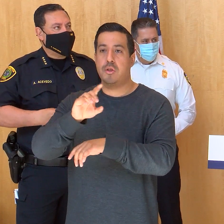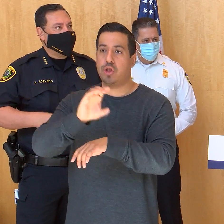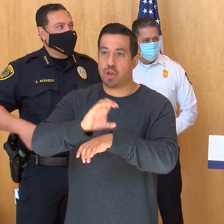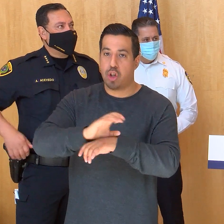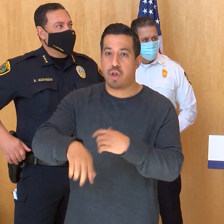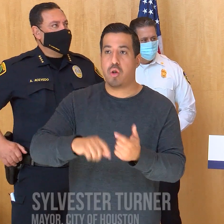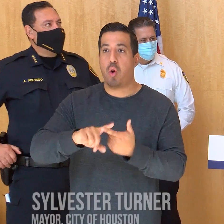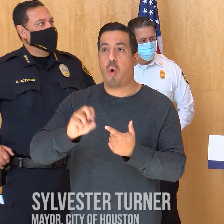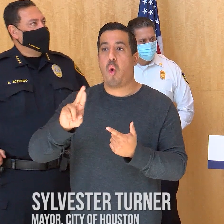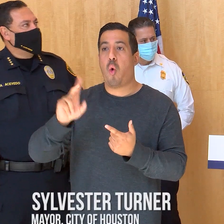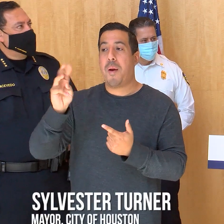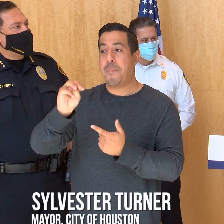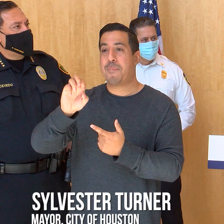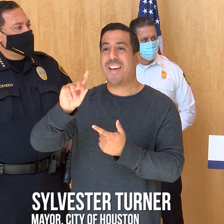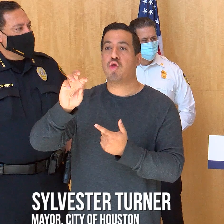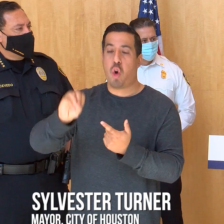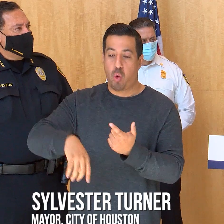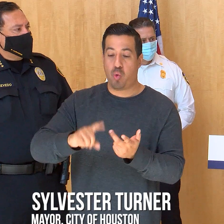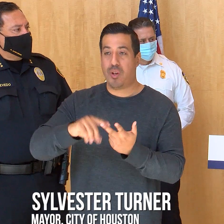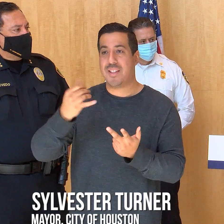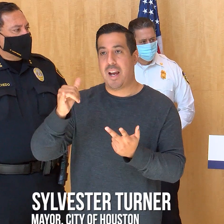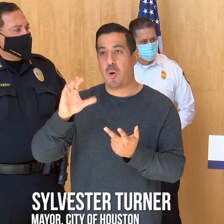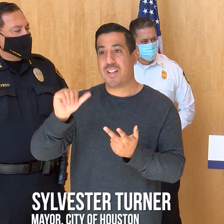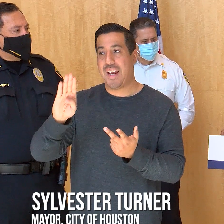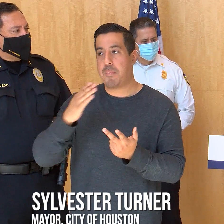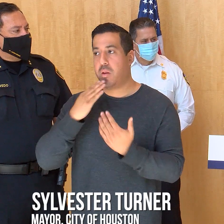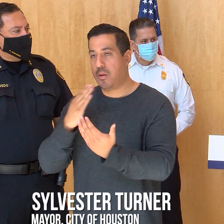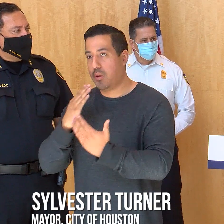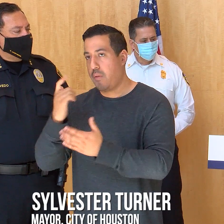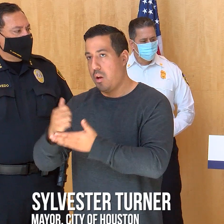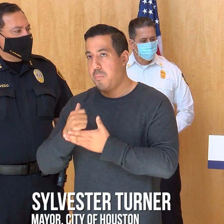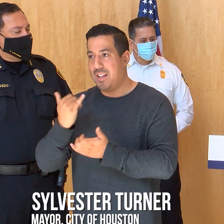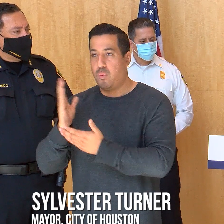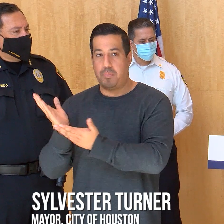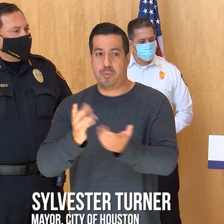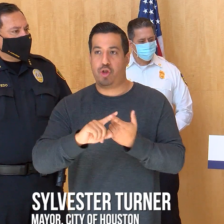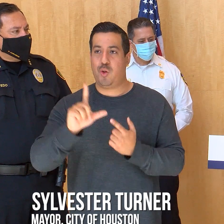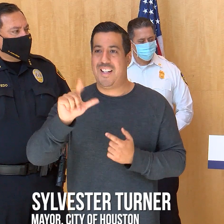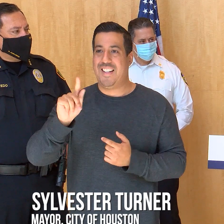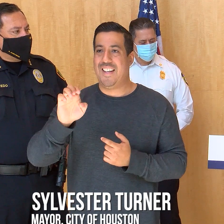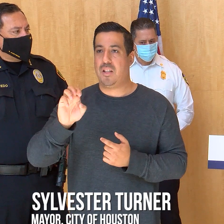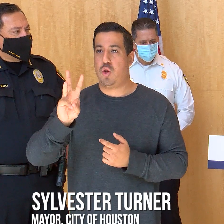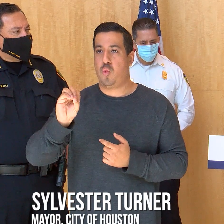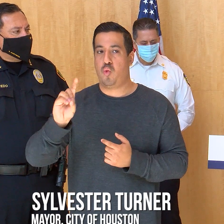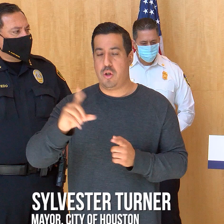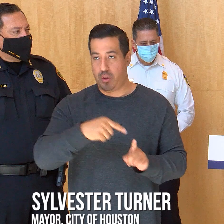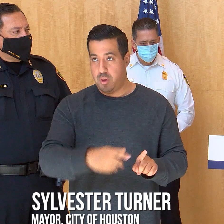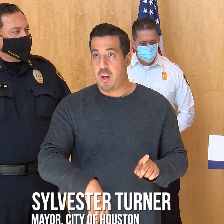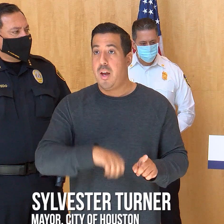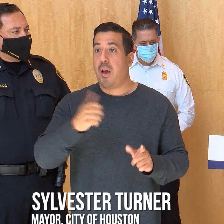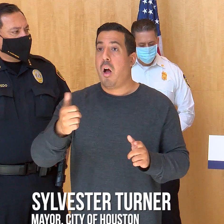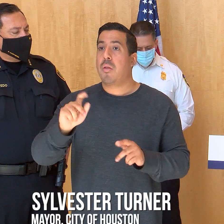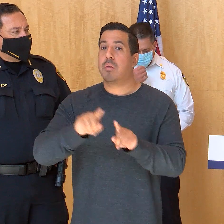cases, thanks to Metro and Yellow Cap and others, we're even transporting people over to Lakewood. And then we're also transporting